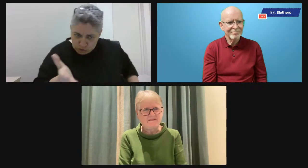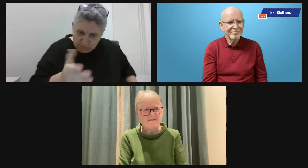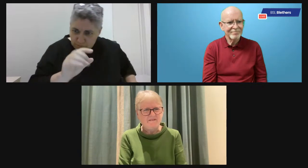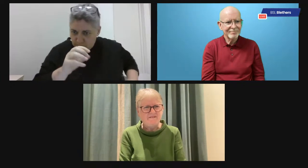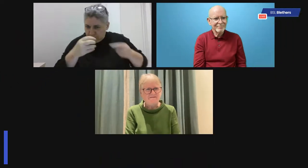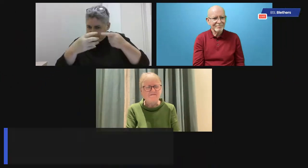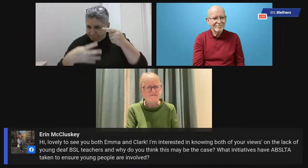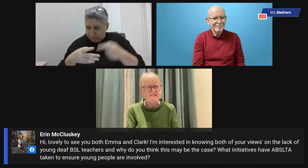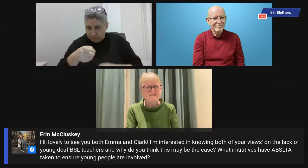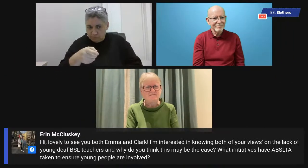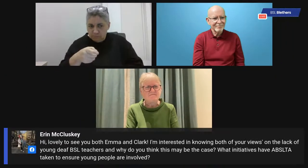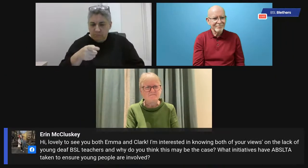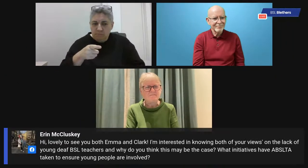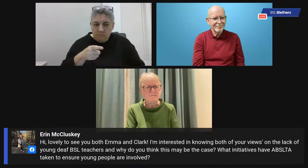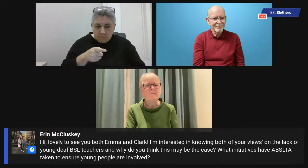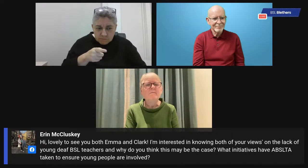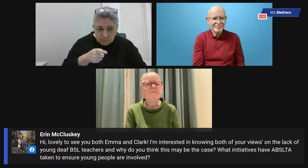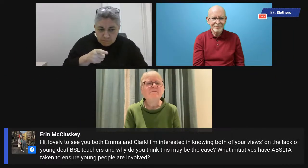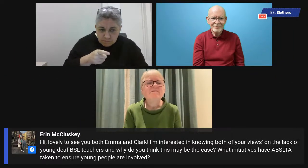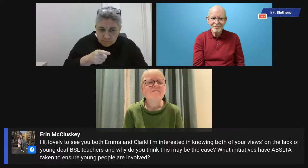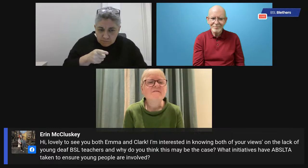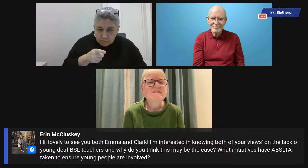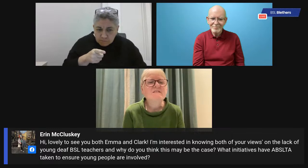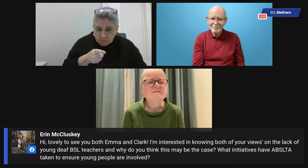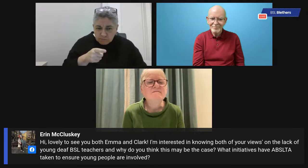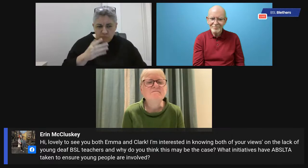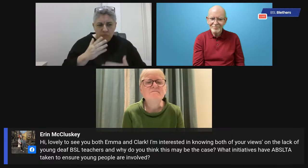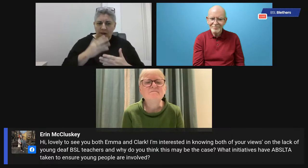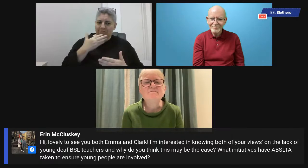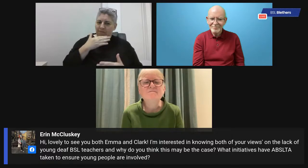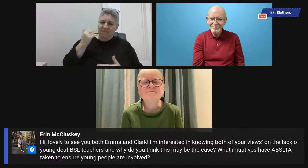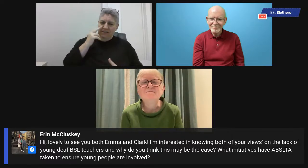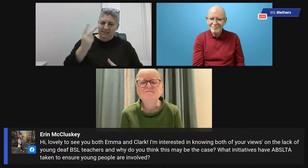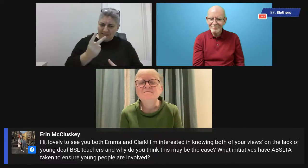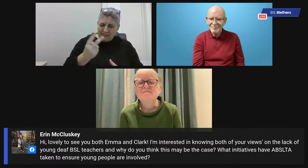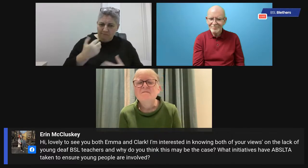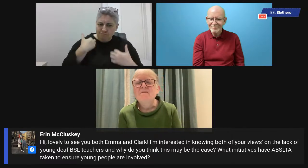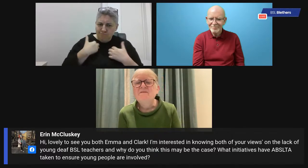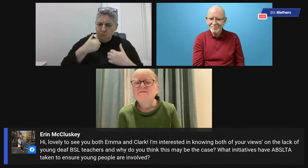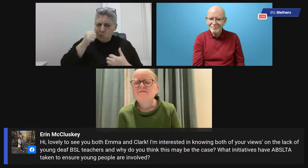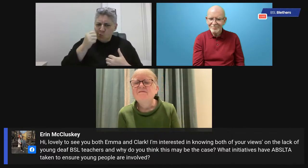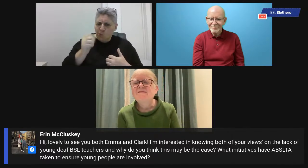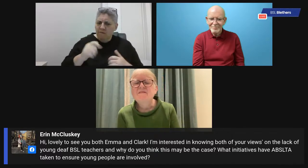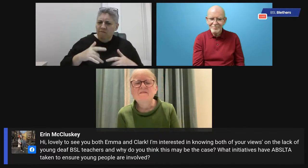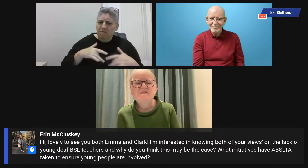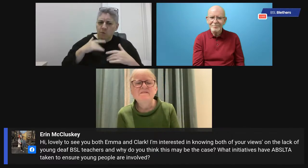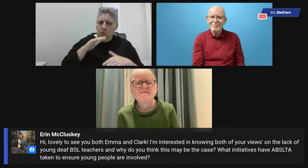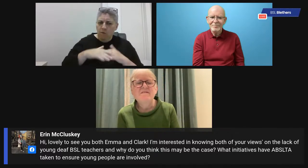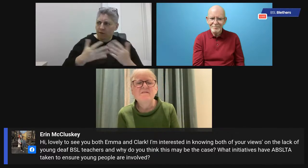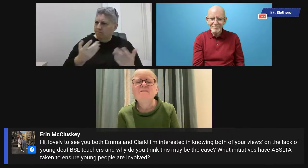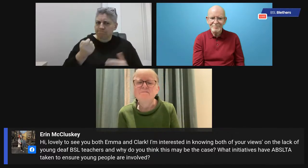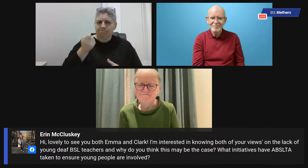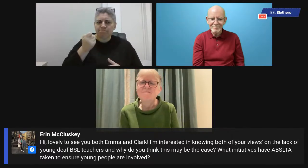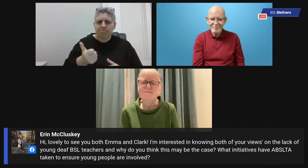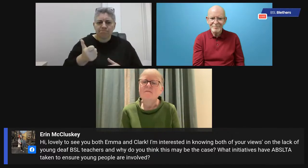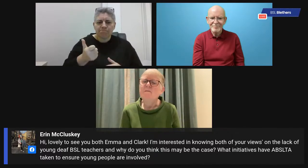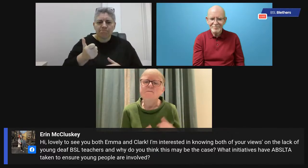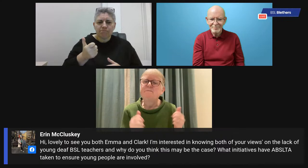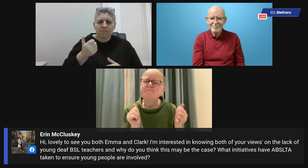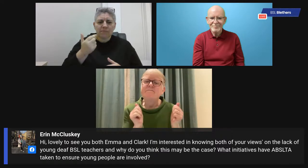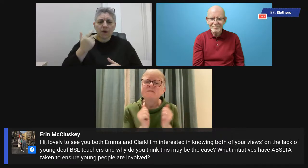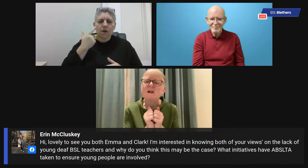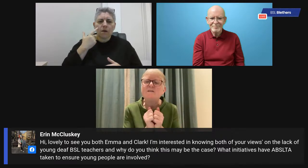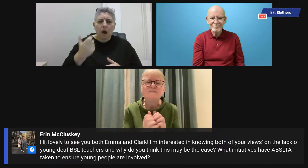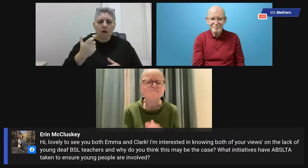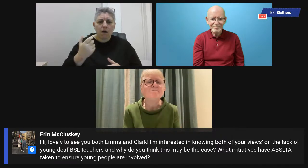is from Erin McCluskey, and you'll see at the bottom of your screen. So Erin asks, first of all, hi, it's lovely to see